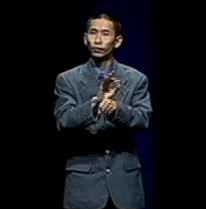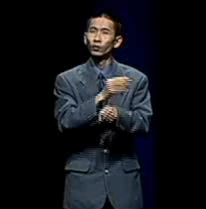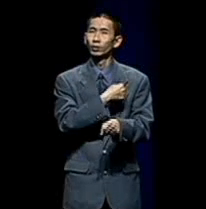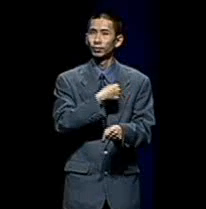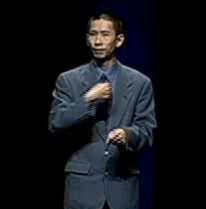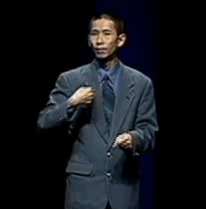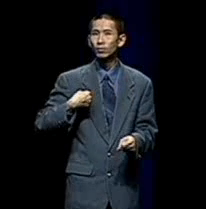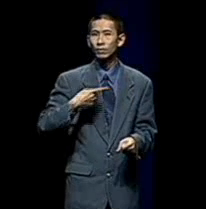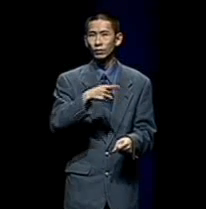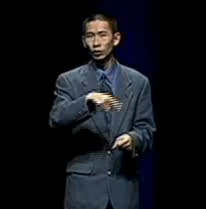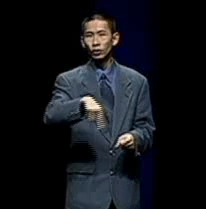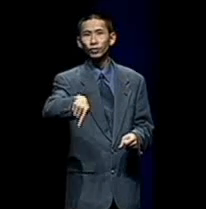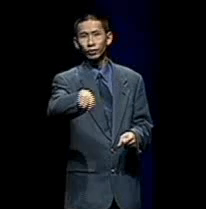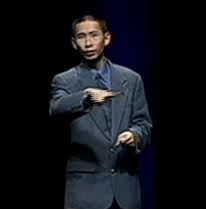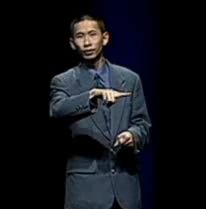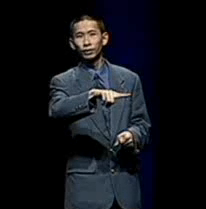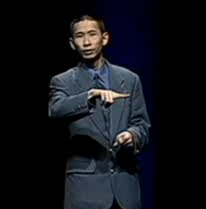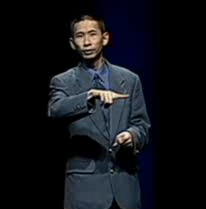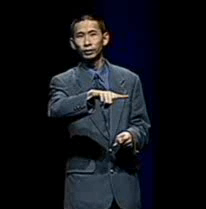make